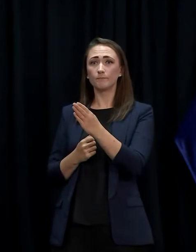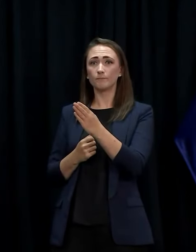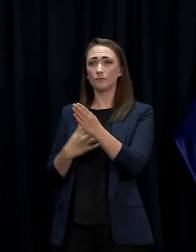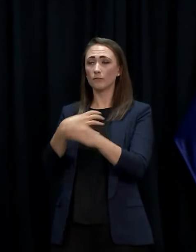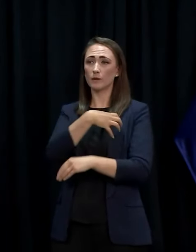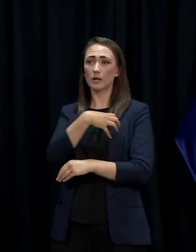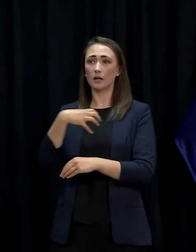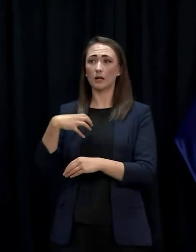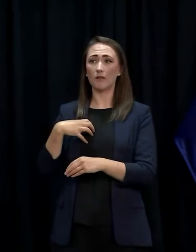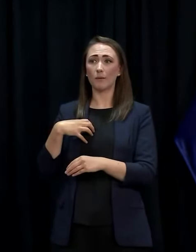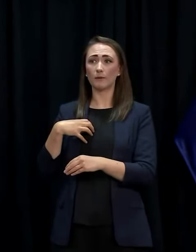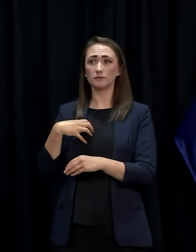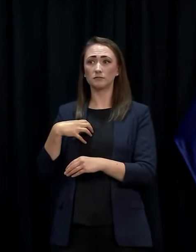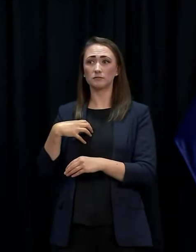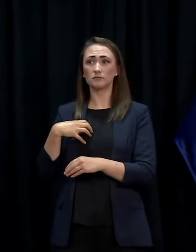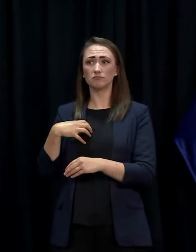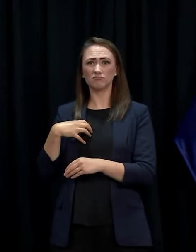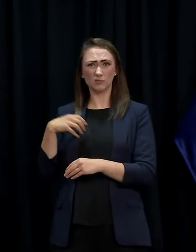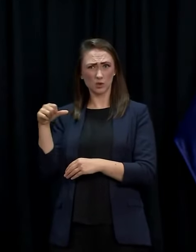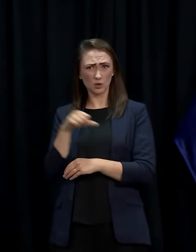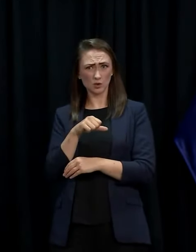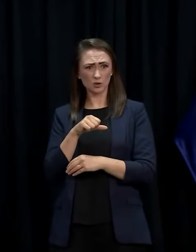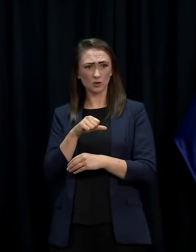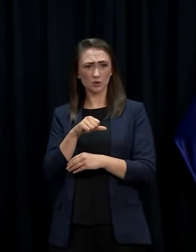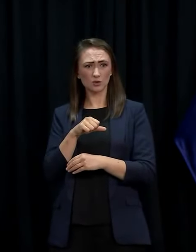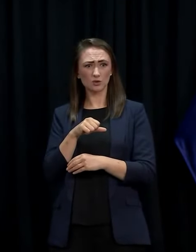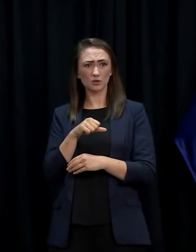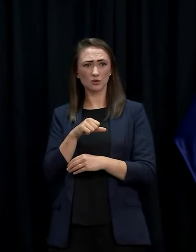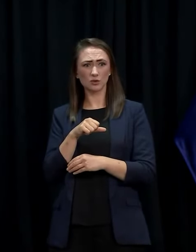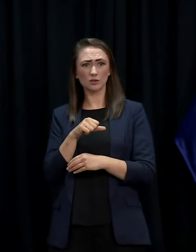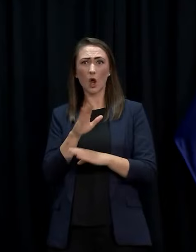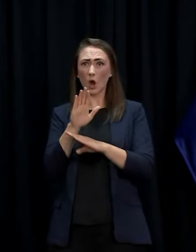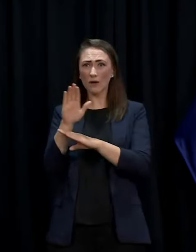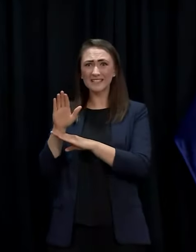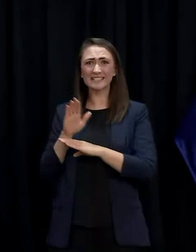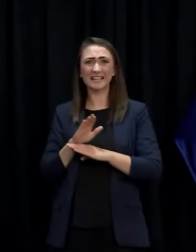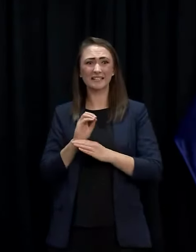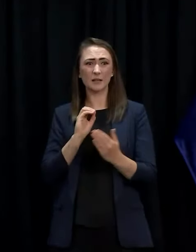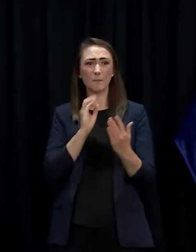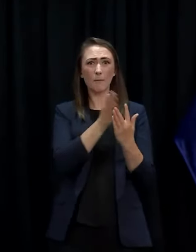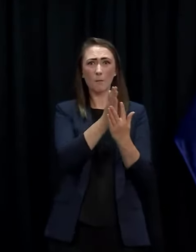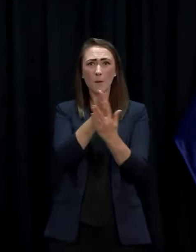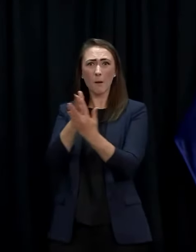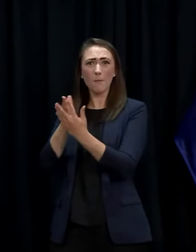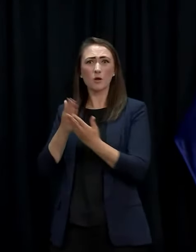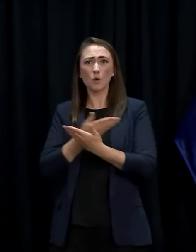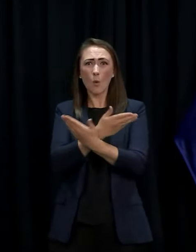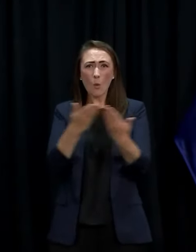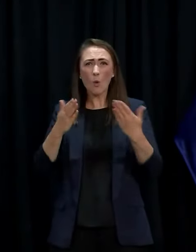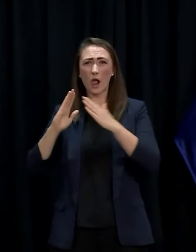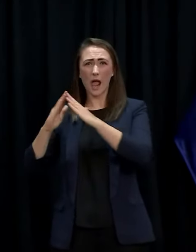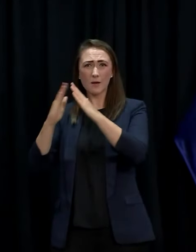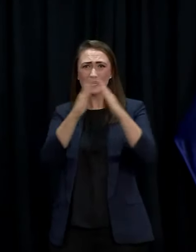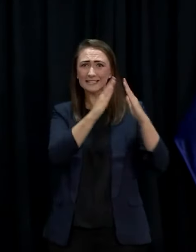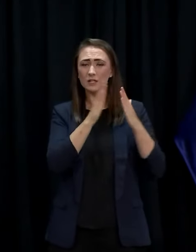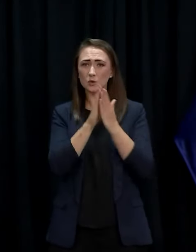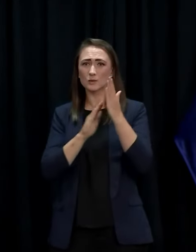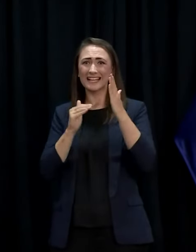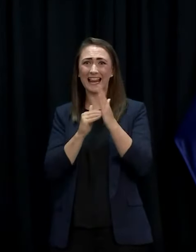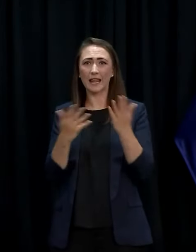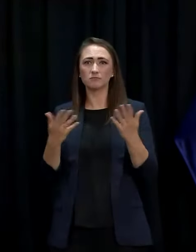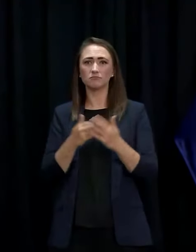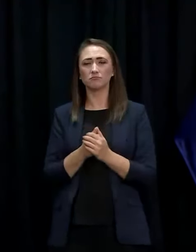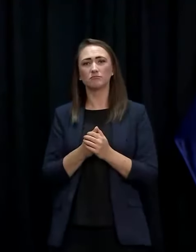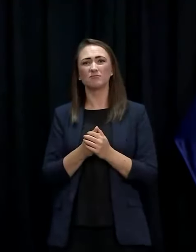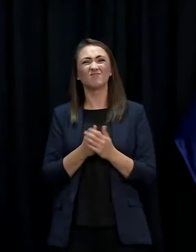single household in New Zealand? Or was that just too logistically impossible? One of the experiences from those other countries is that you end up wasting a heck of a lot of